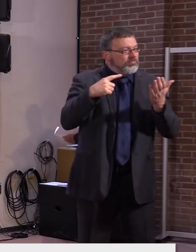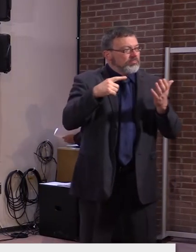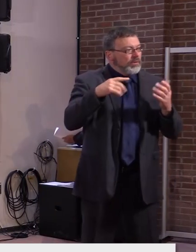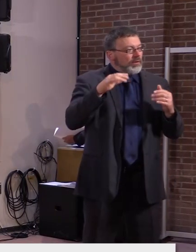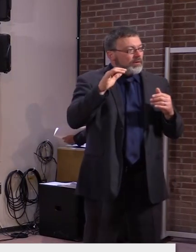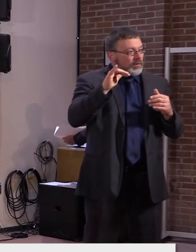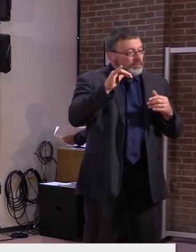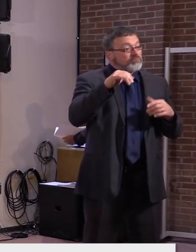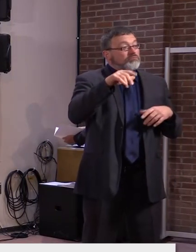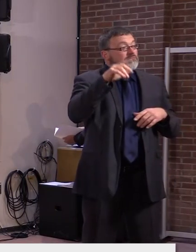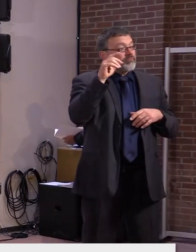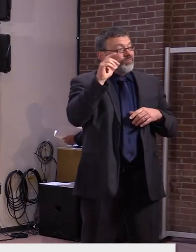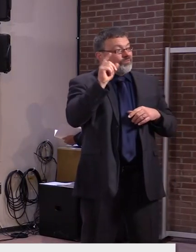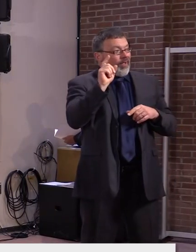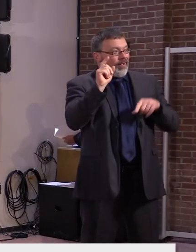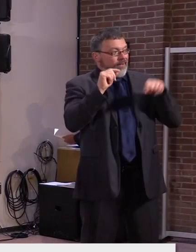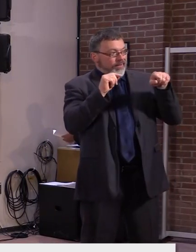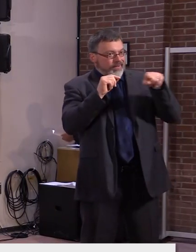trusted doctor.